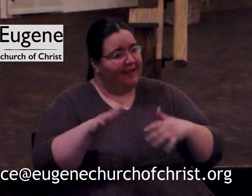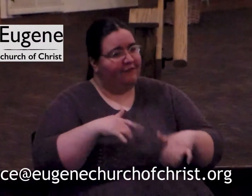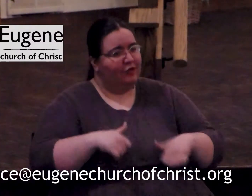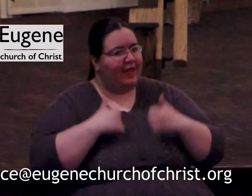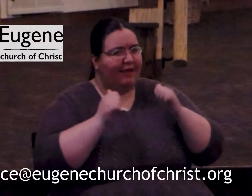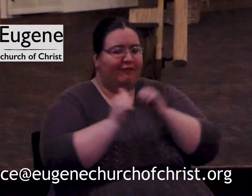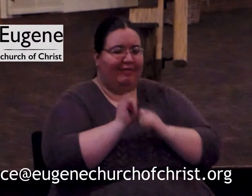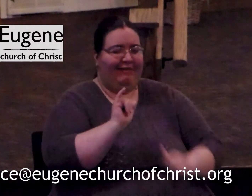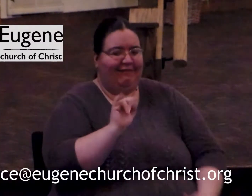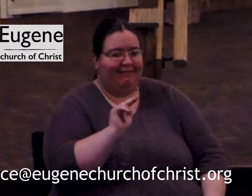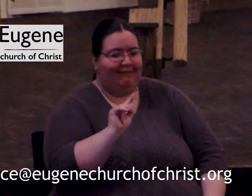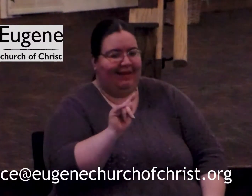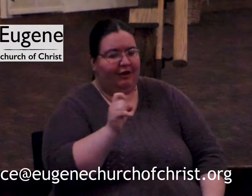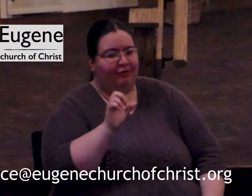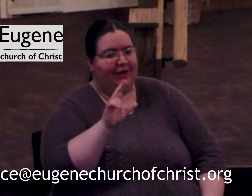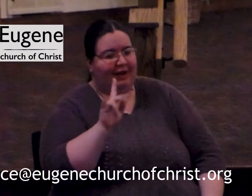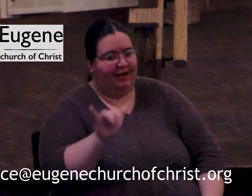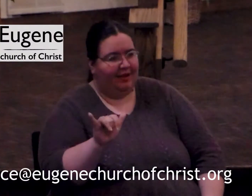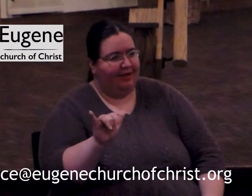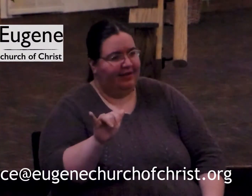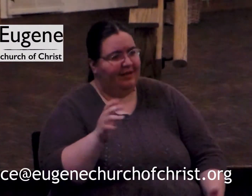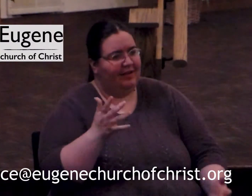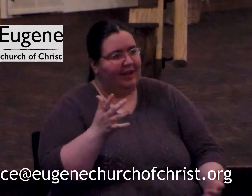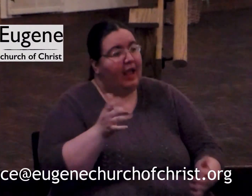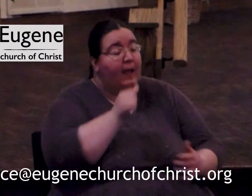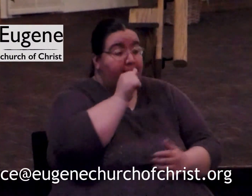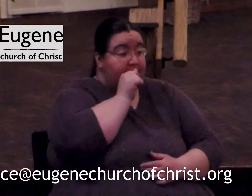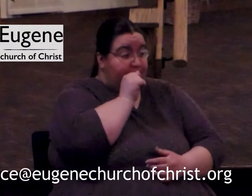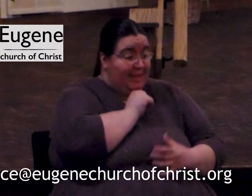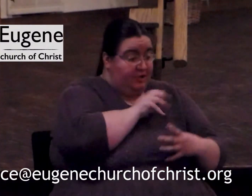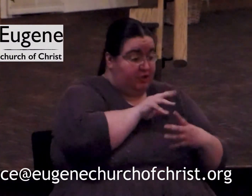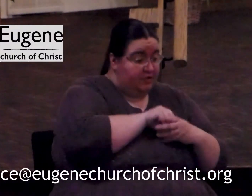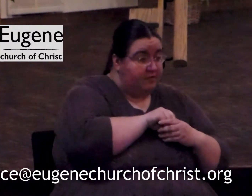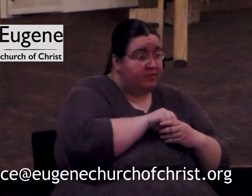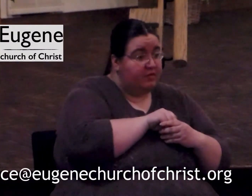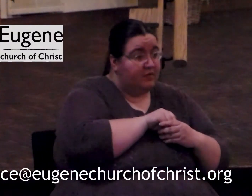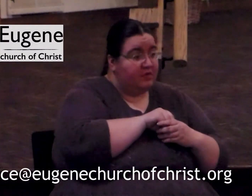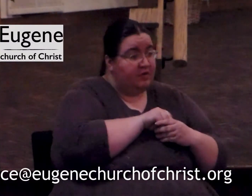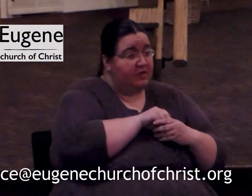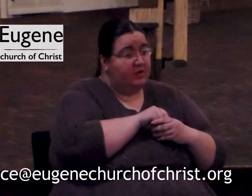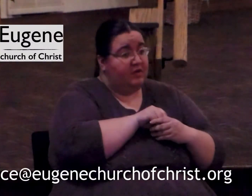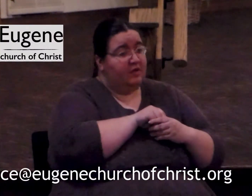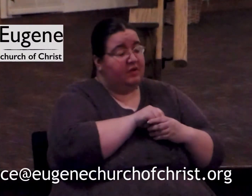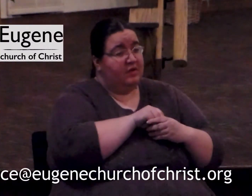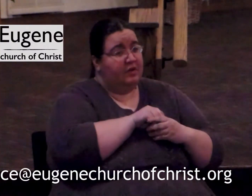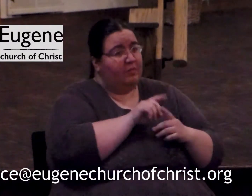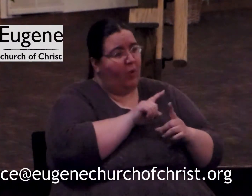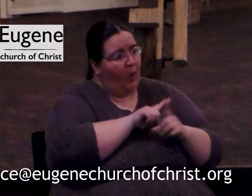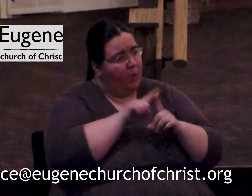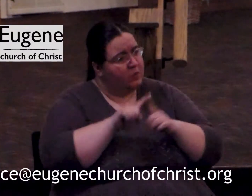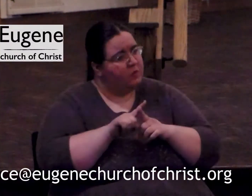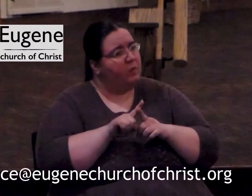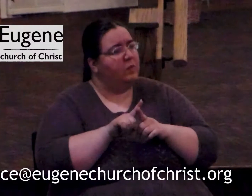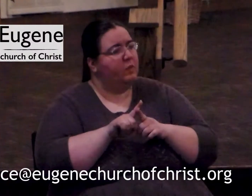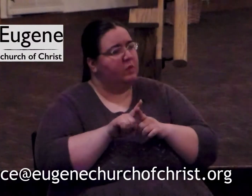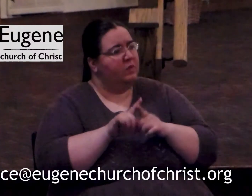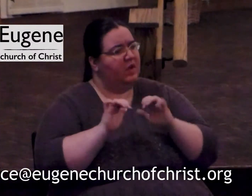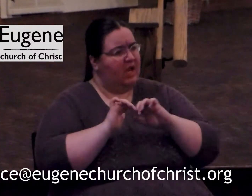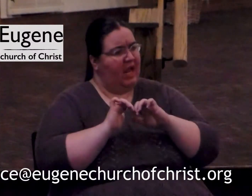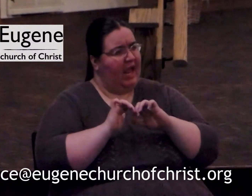I think what God is telling us through James here is live lives of integrity. Now, patience is a piece of that, but so is the way